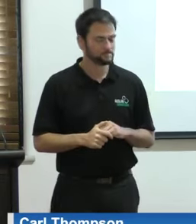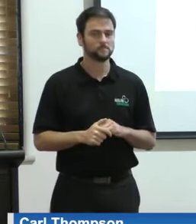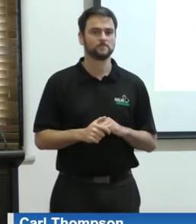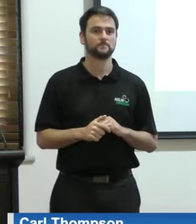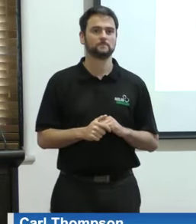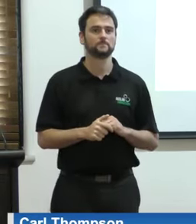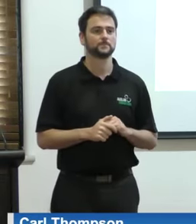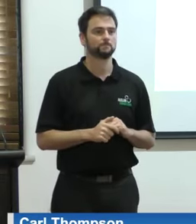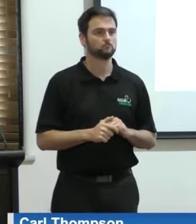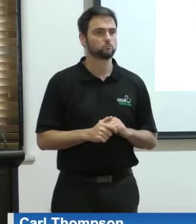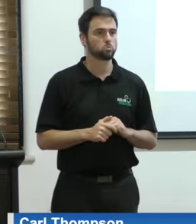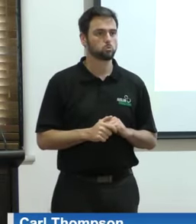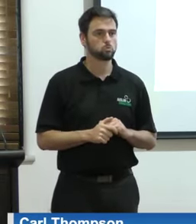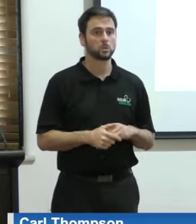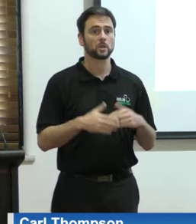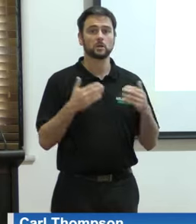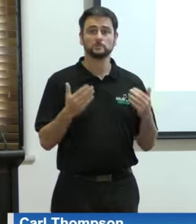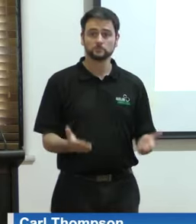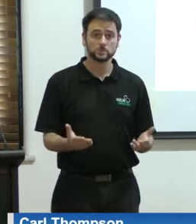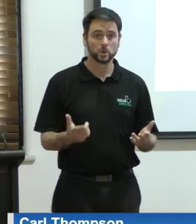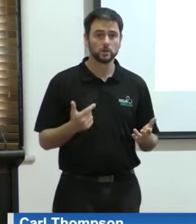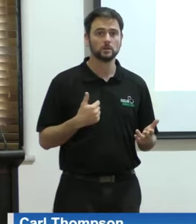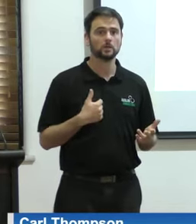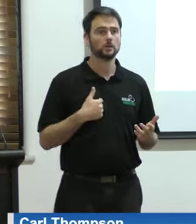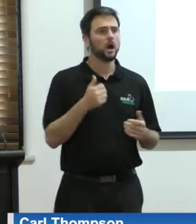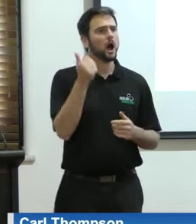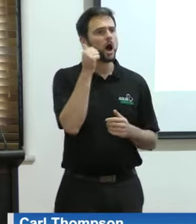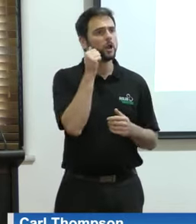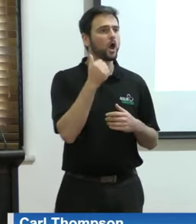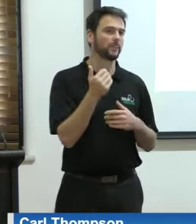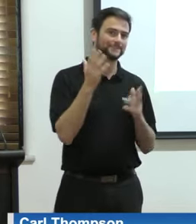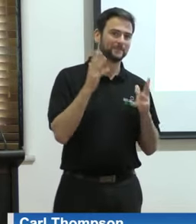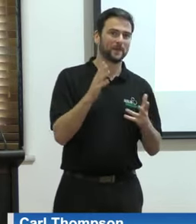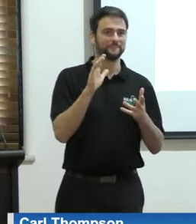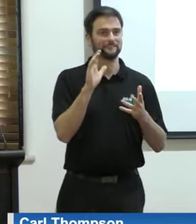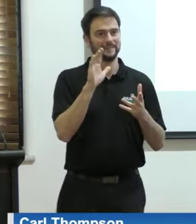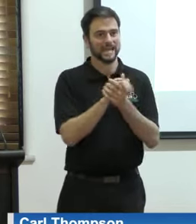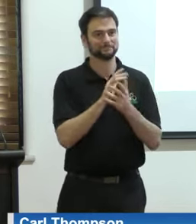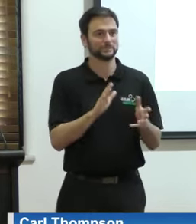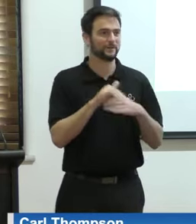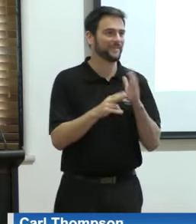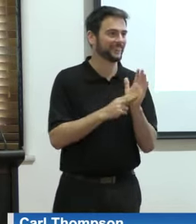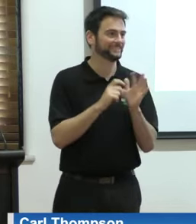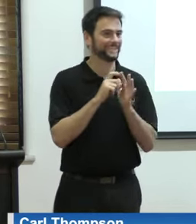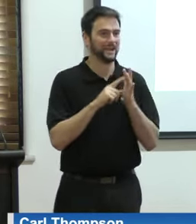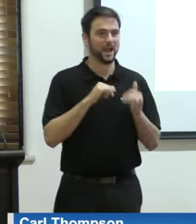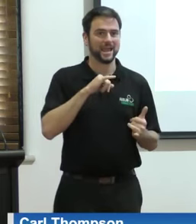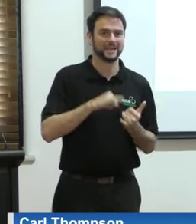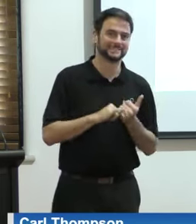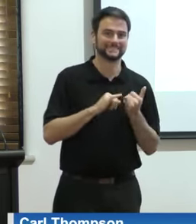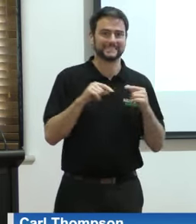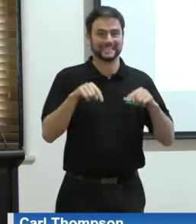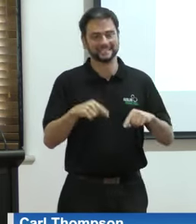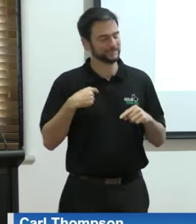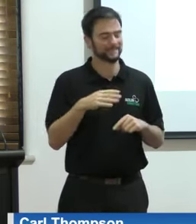So, I believe we're already in a room full of experts, so I don't really need to explain what the